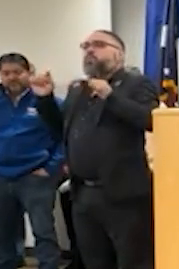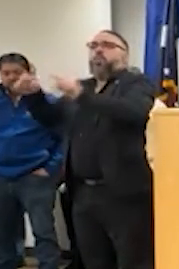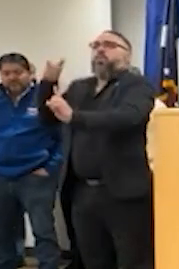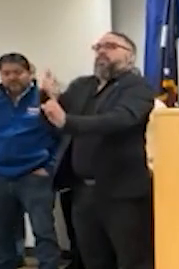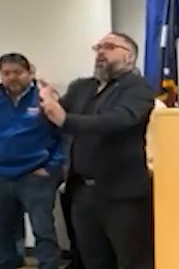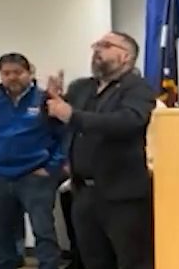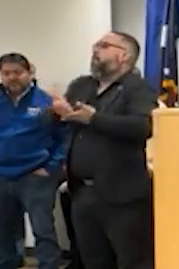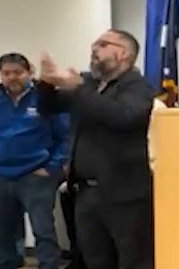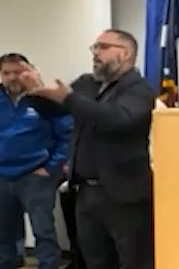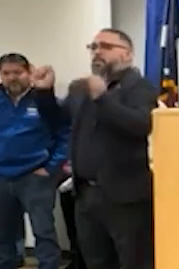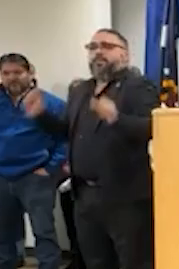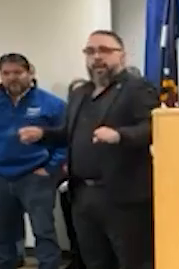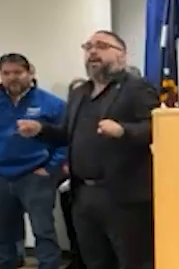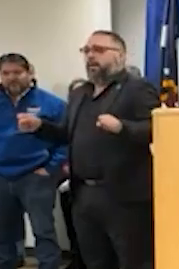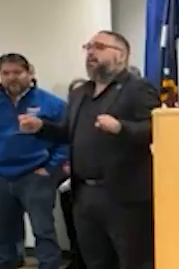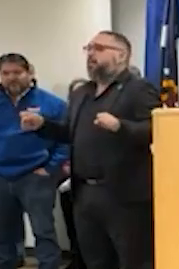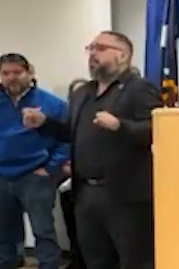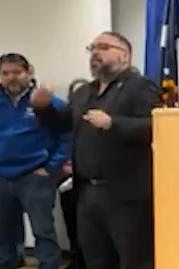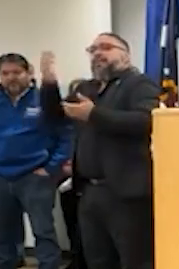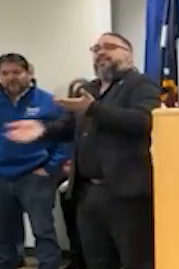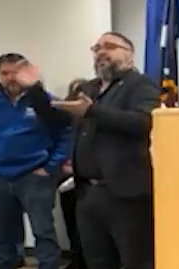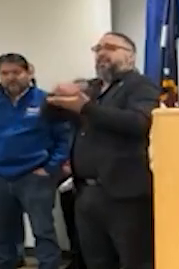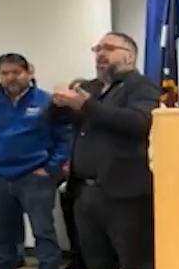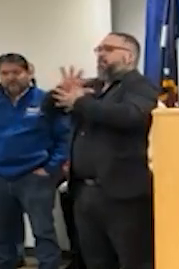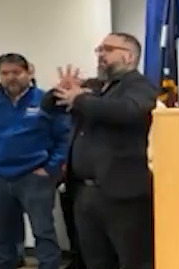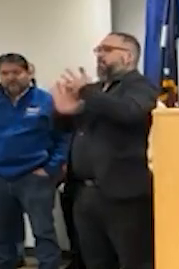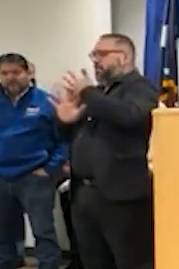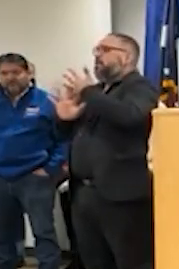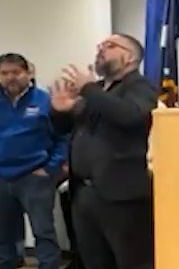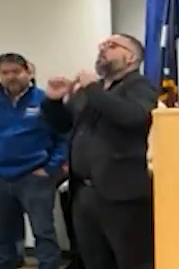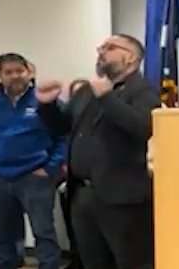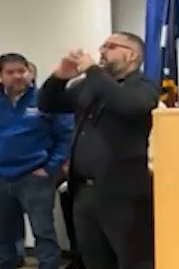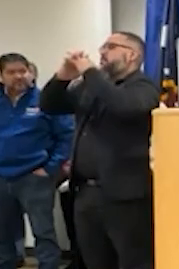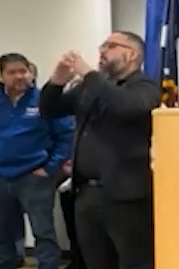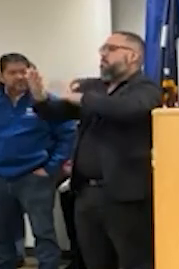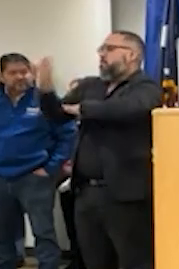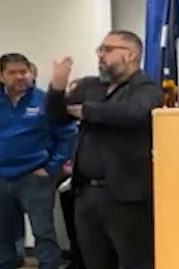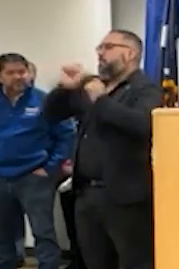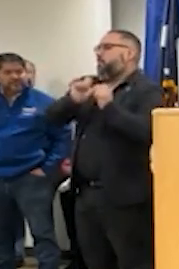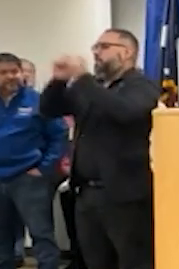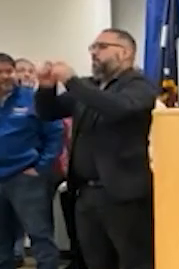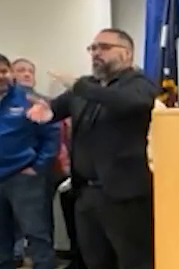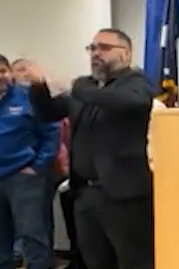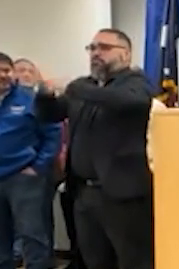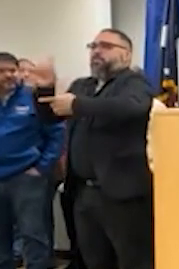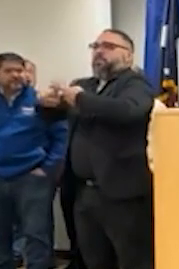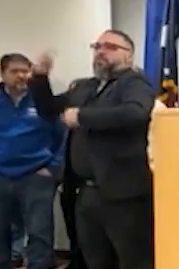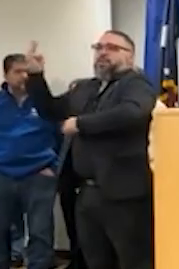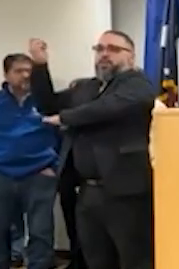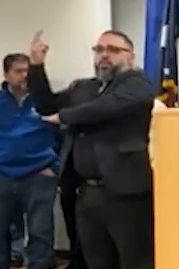that assistance for you. And again, those facilities opened up this morning and will be open up through noon on